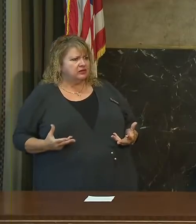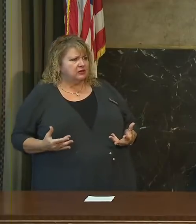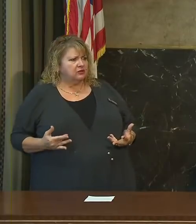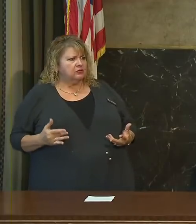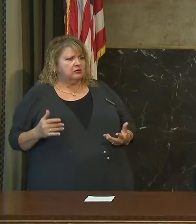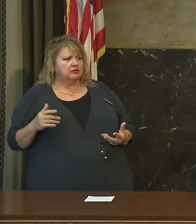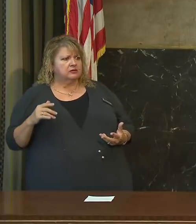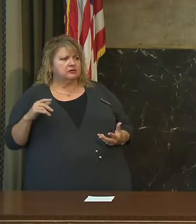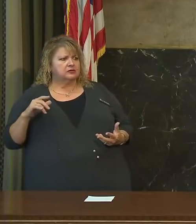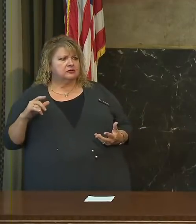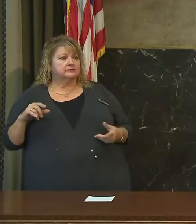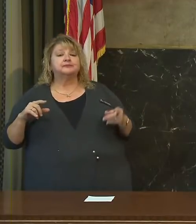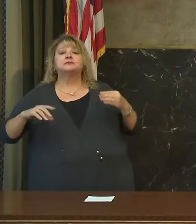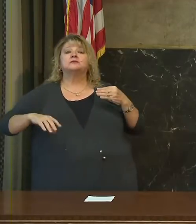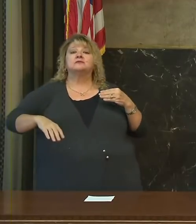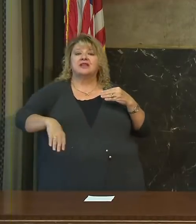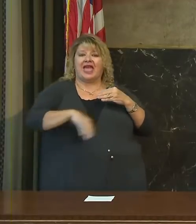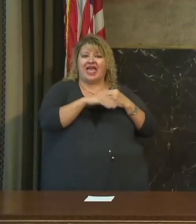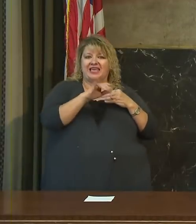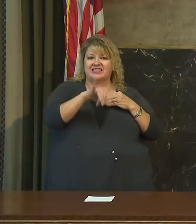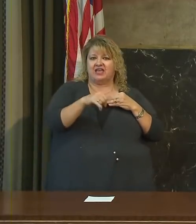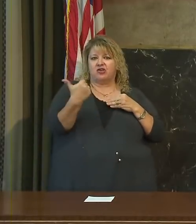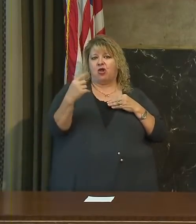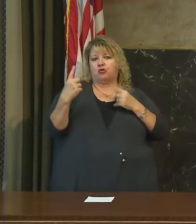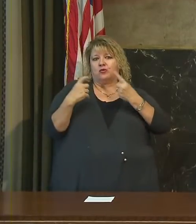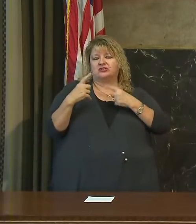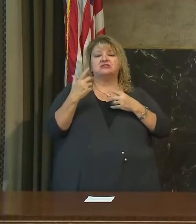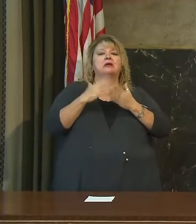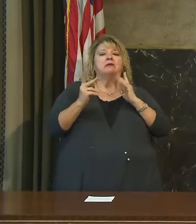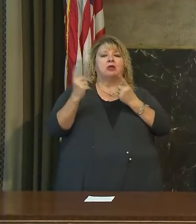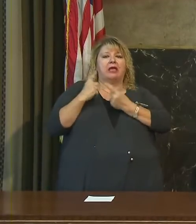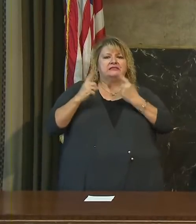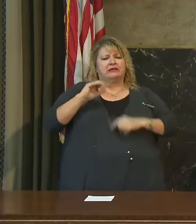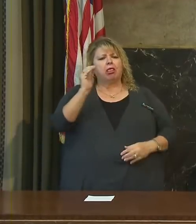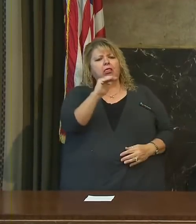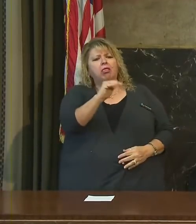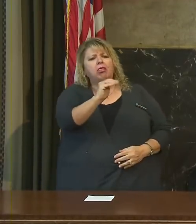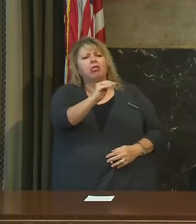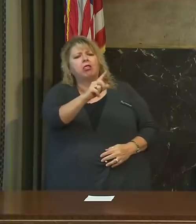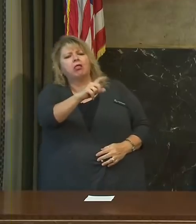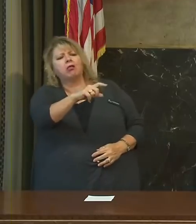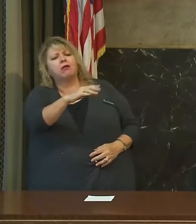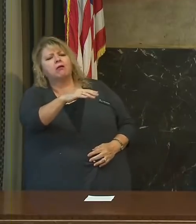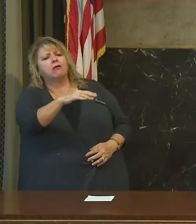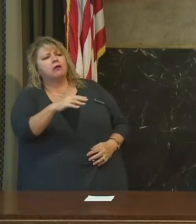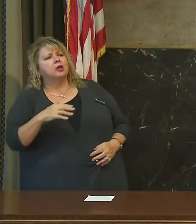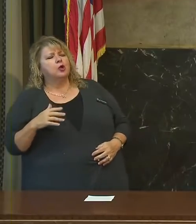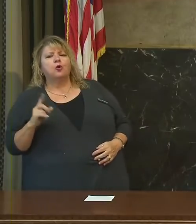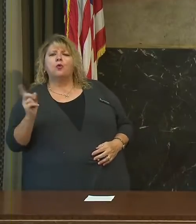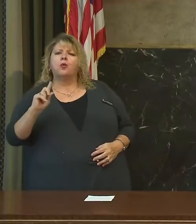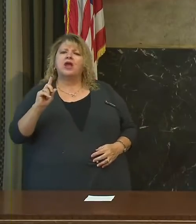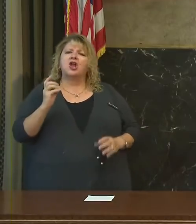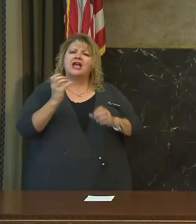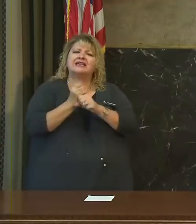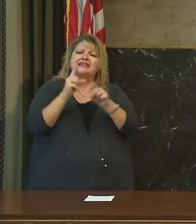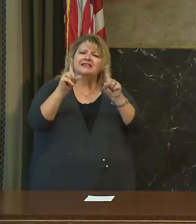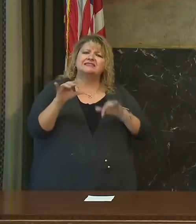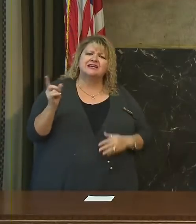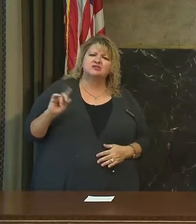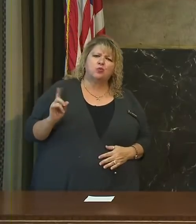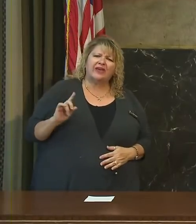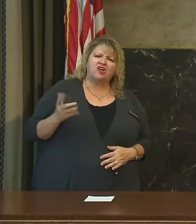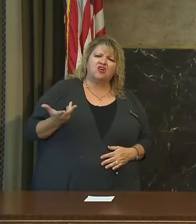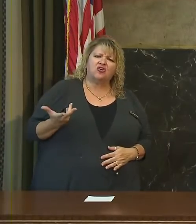Yep. Piggybacking on their questions, I've had a lot of people ask me the last week or so where they can go get tested,